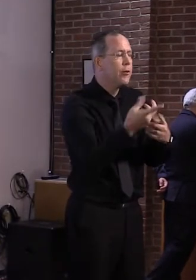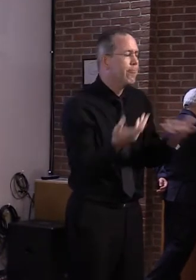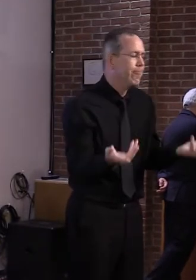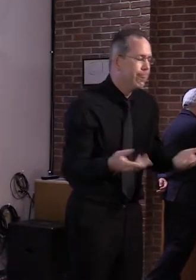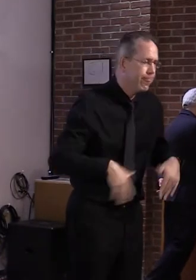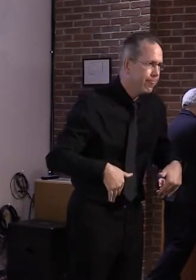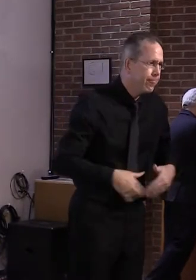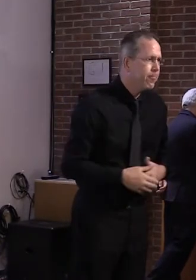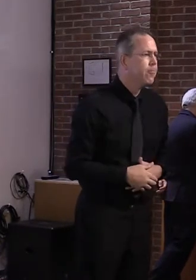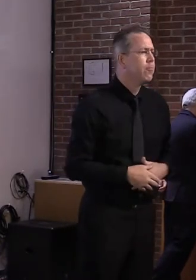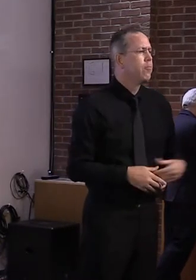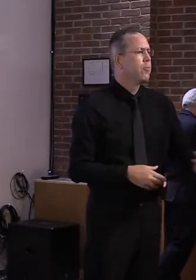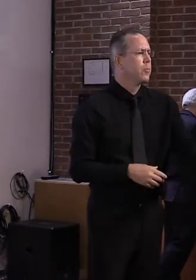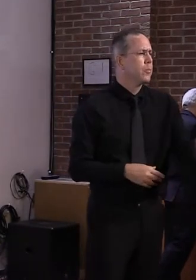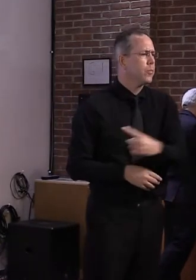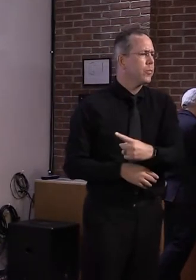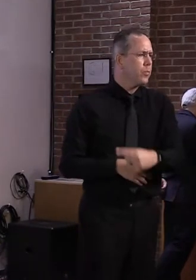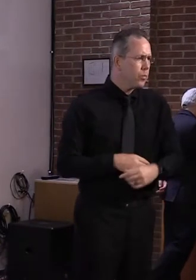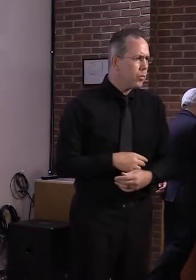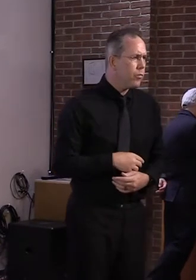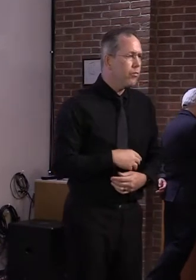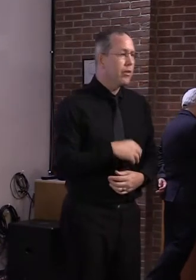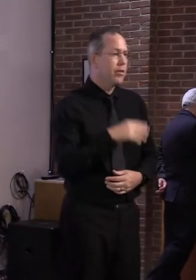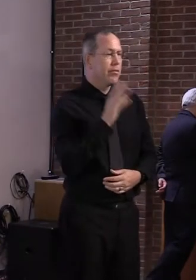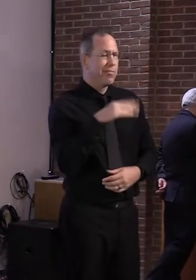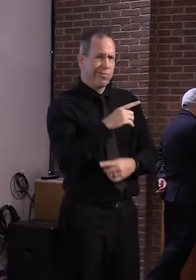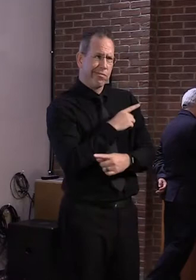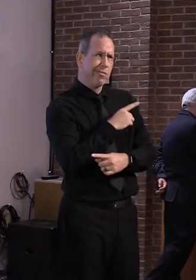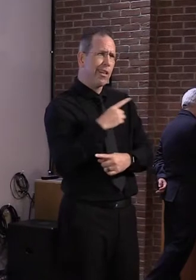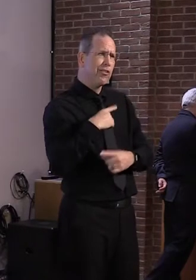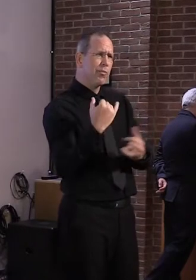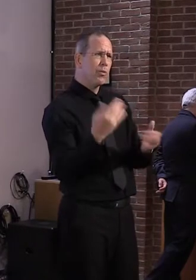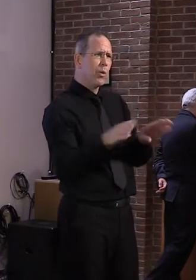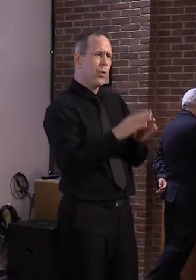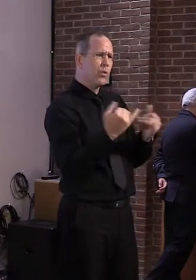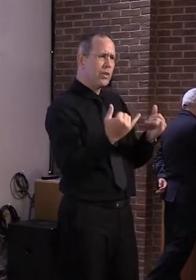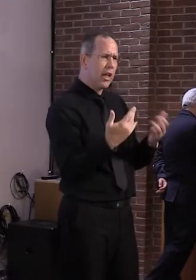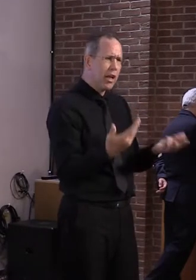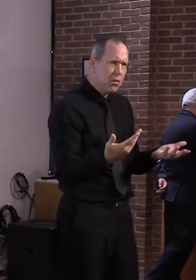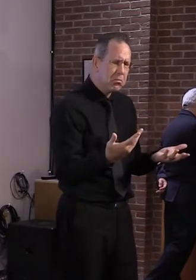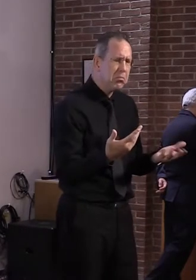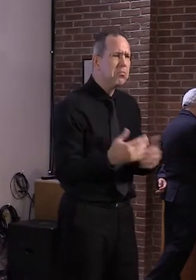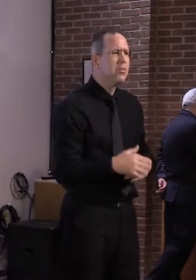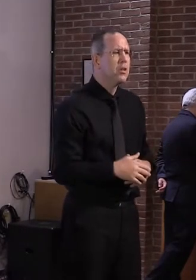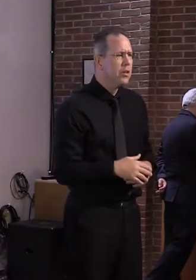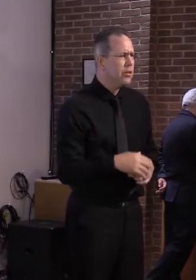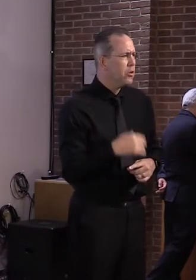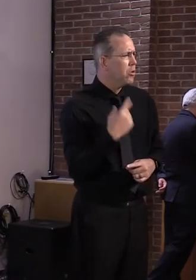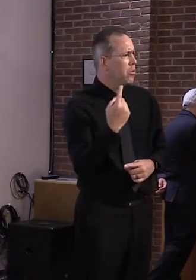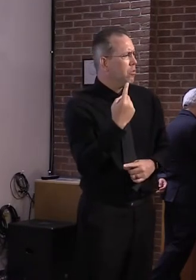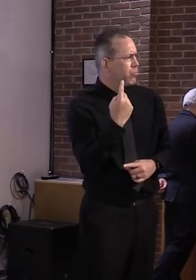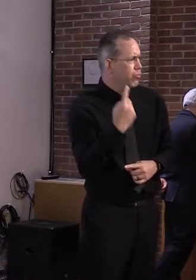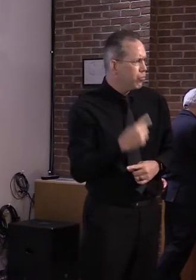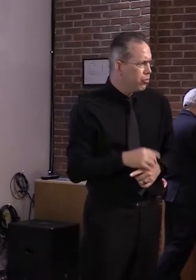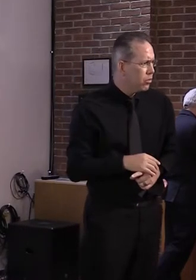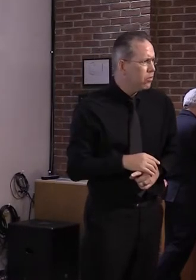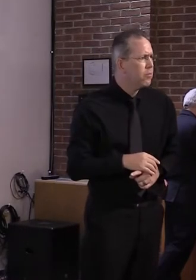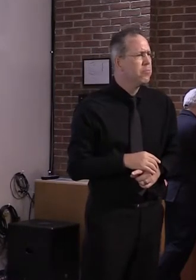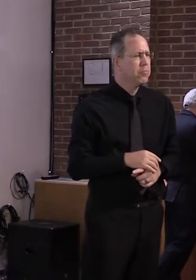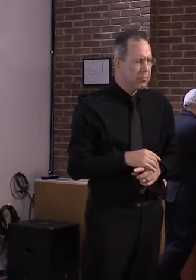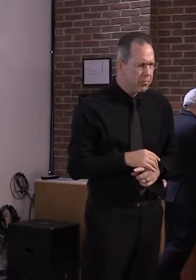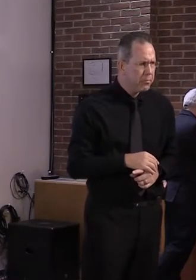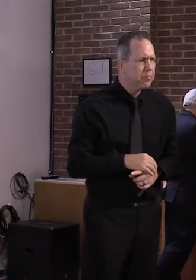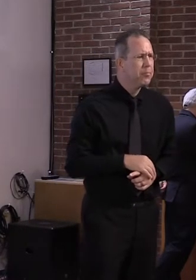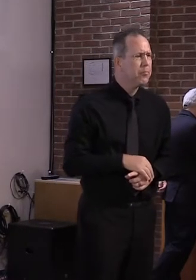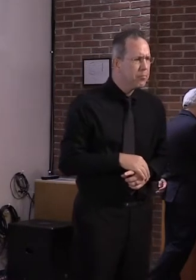might go a little bit into next week. But I'm just wondering sort of if you had any thoughts on sort of how the session went, and maybe any bills